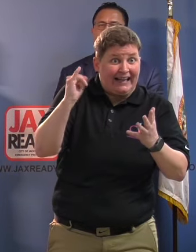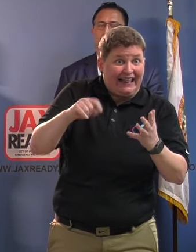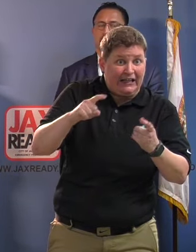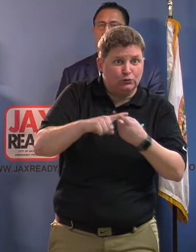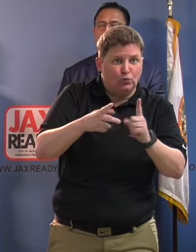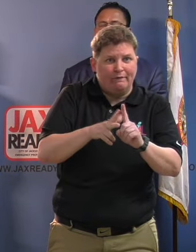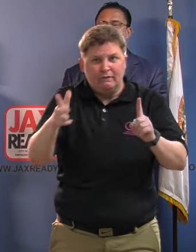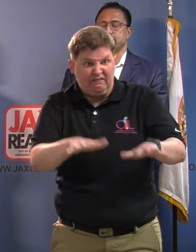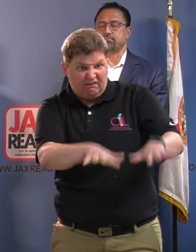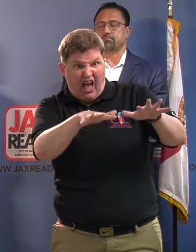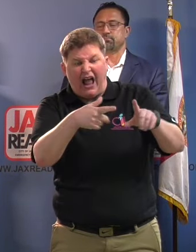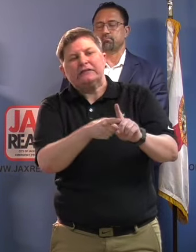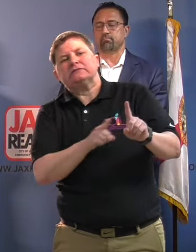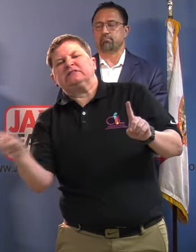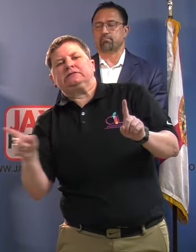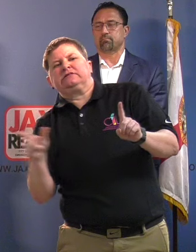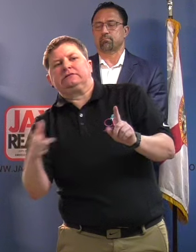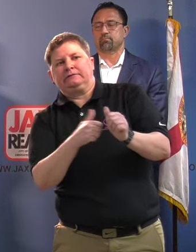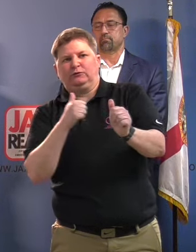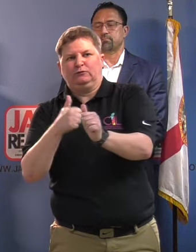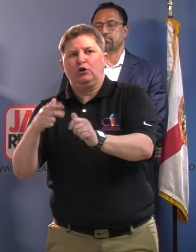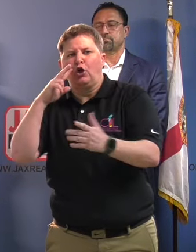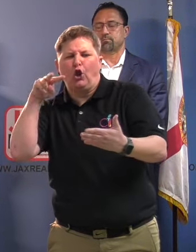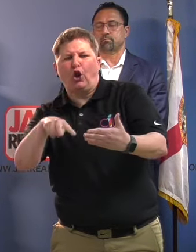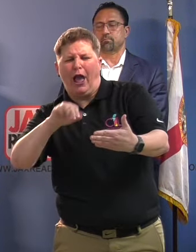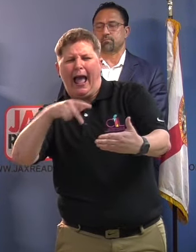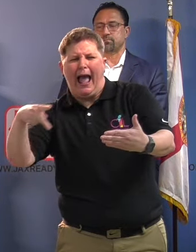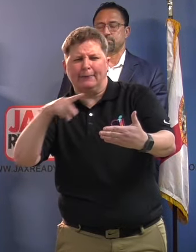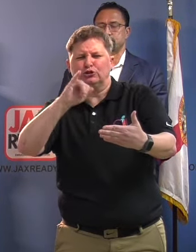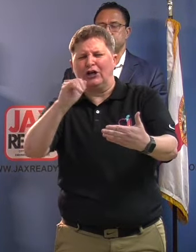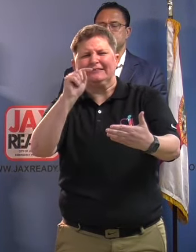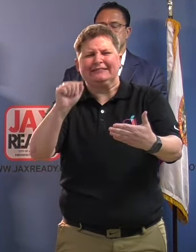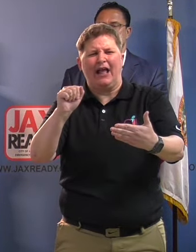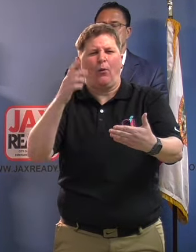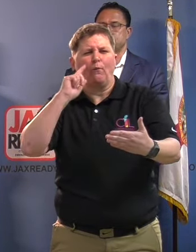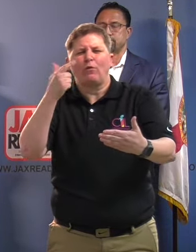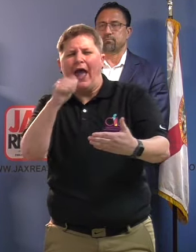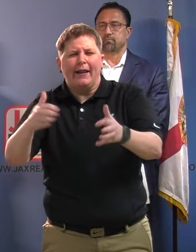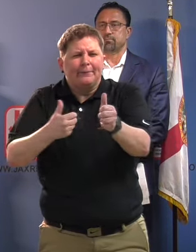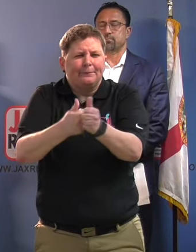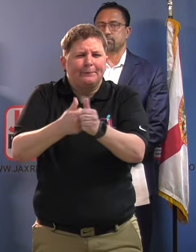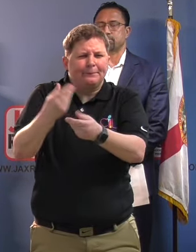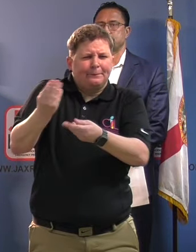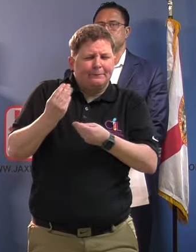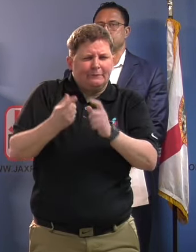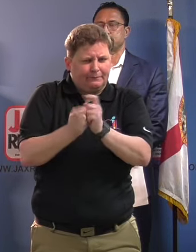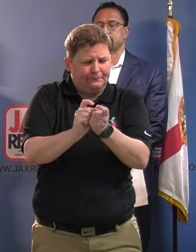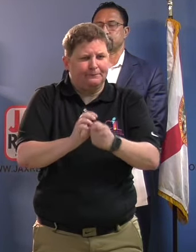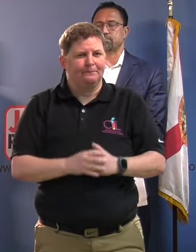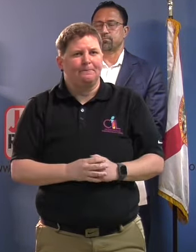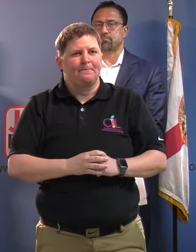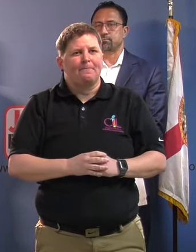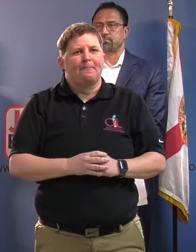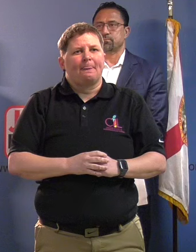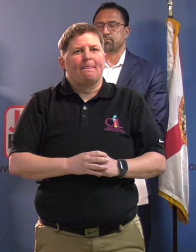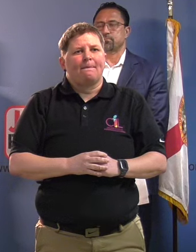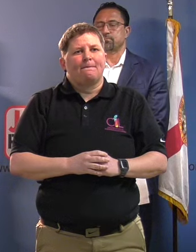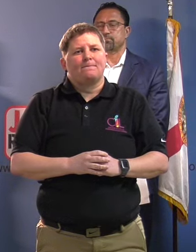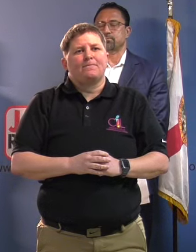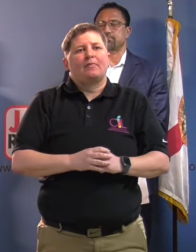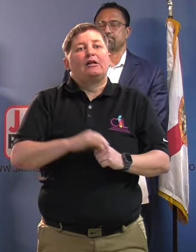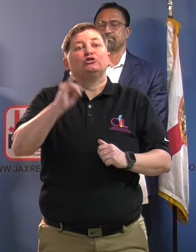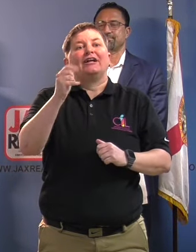route changes. So beyond that, these are probably mostly things that you have heard. Jacksonville Transportation Authority is going to continue their service as they